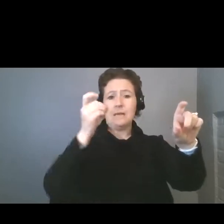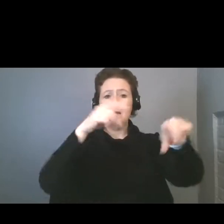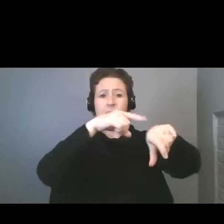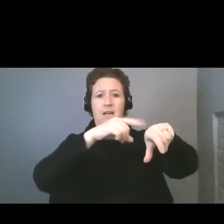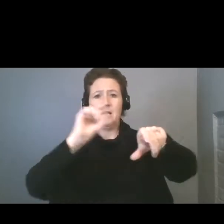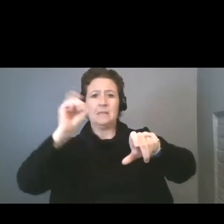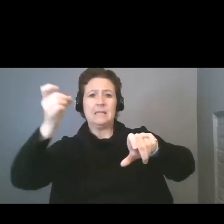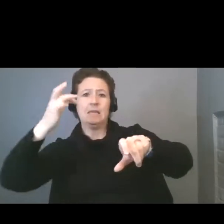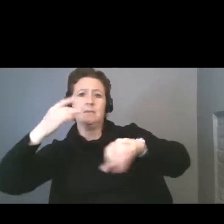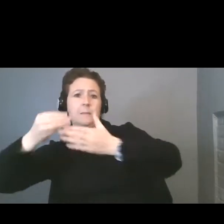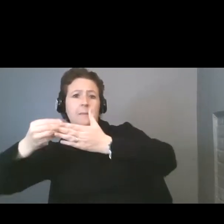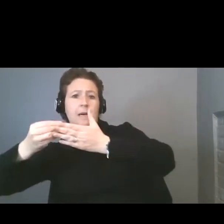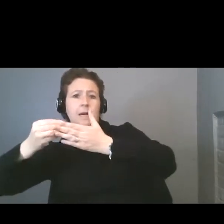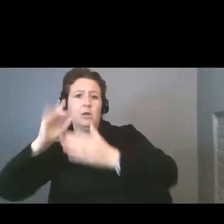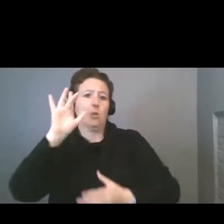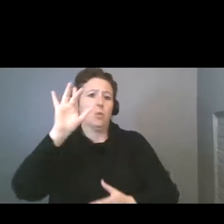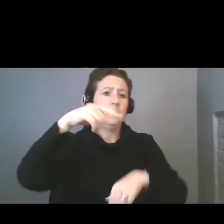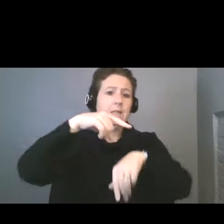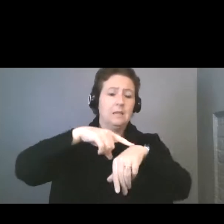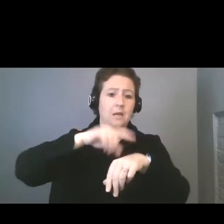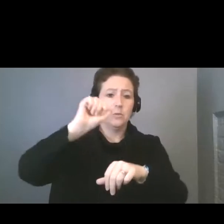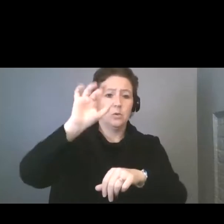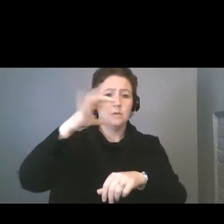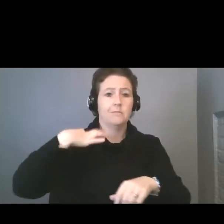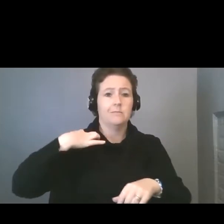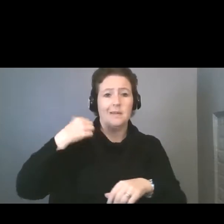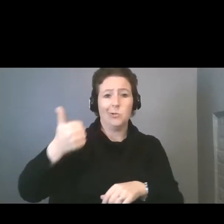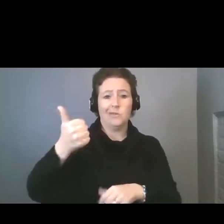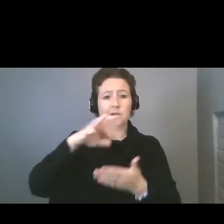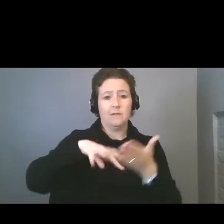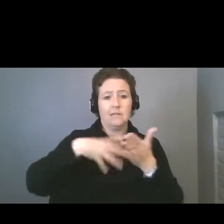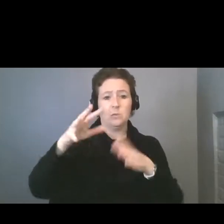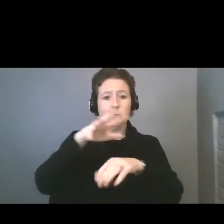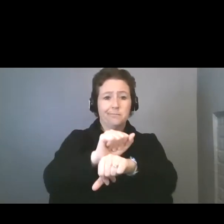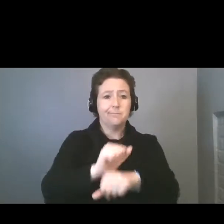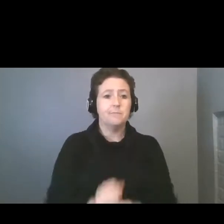volunteer, and any volunteer opportunity is listed there. People can just schedule themselves.